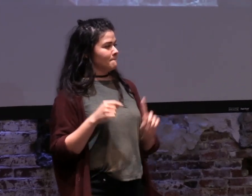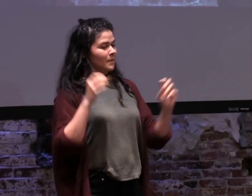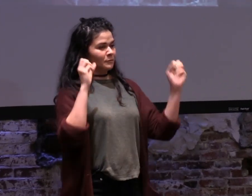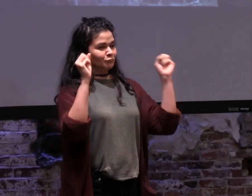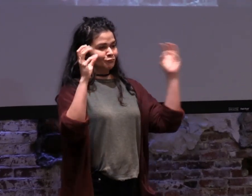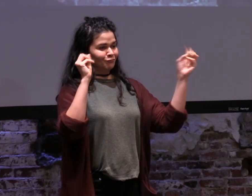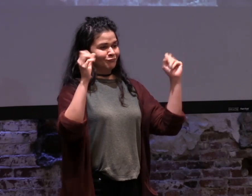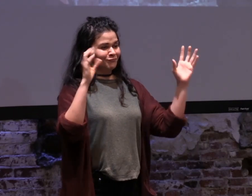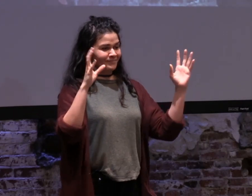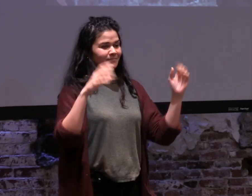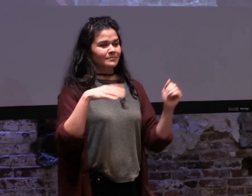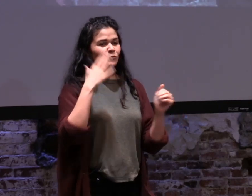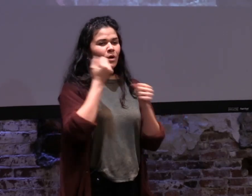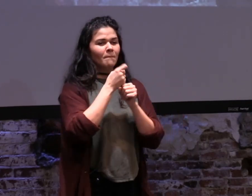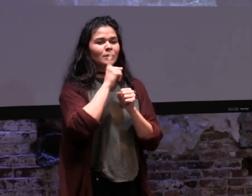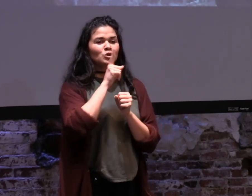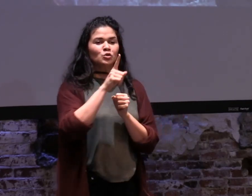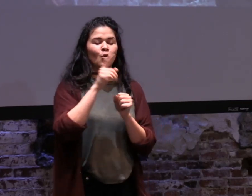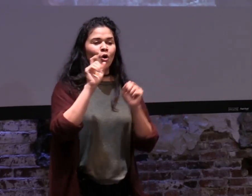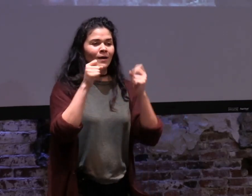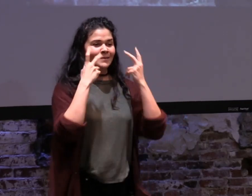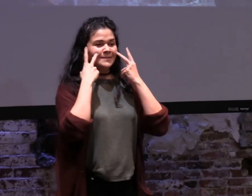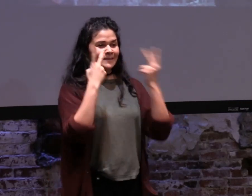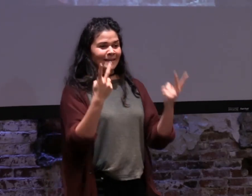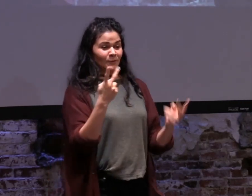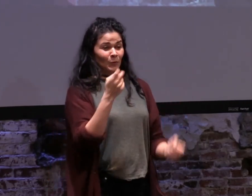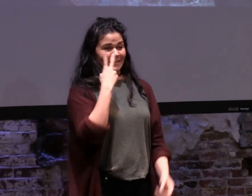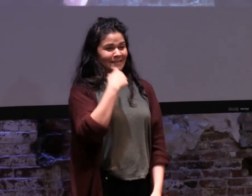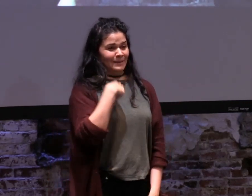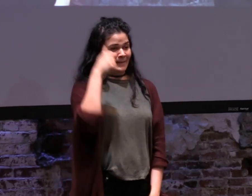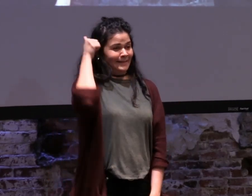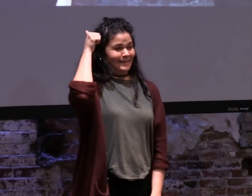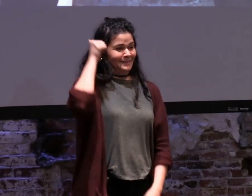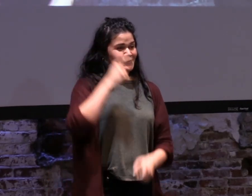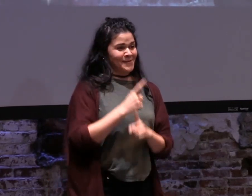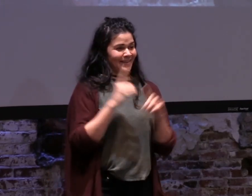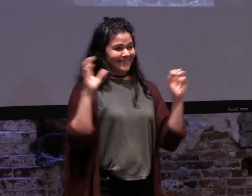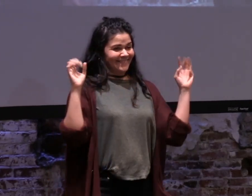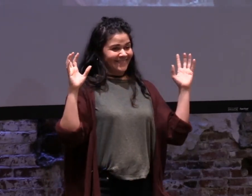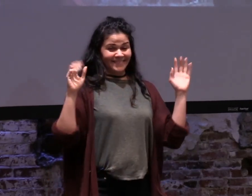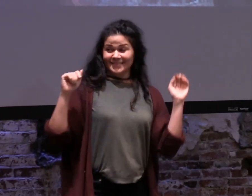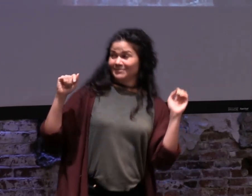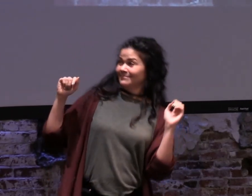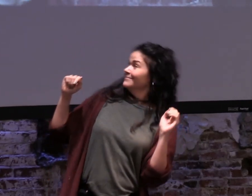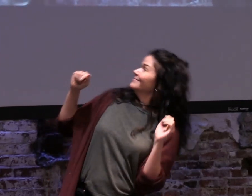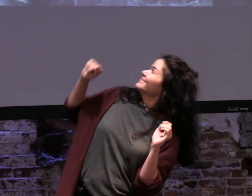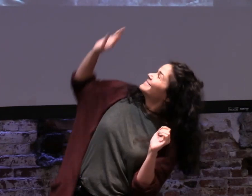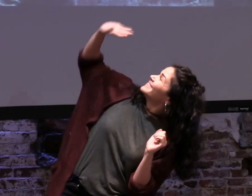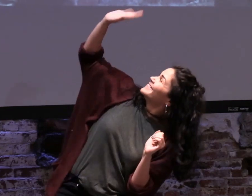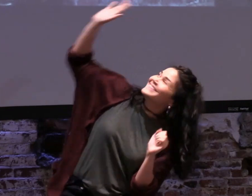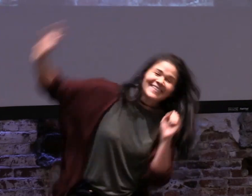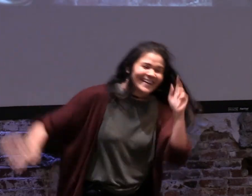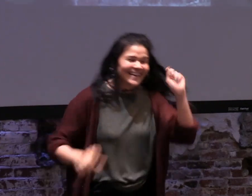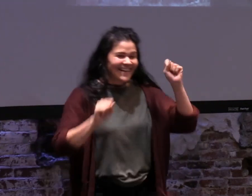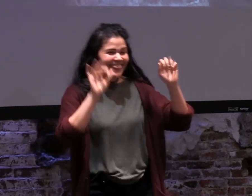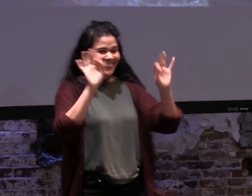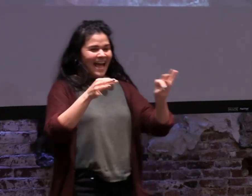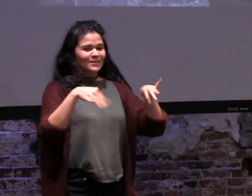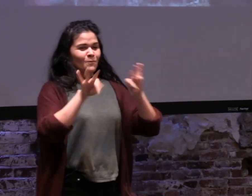So I'm going to ask each person to come up and share. So you can see me, can you, in the background on the big